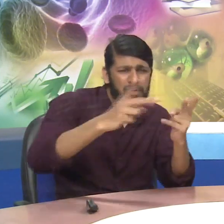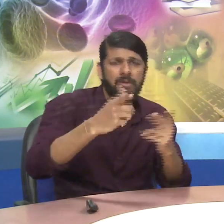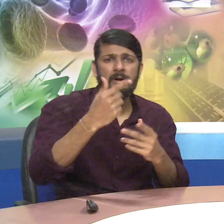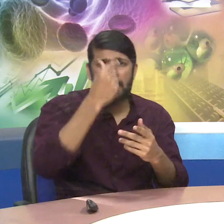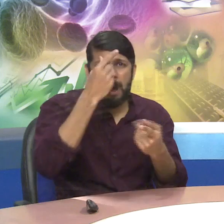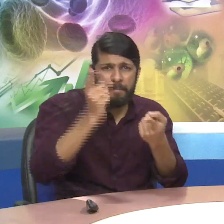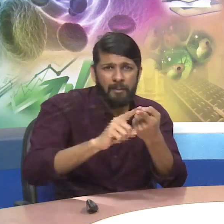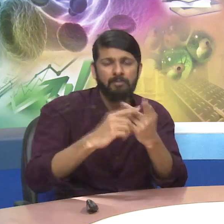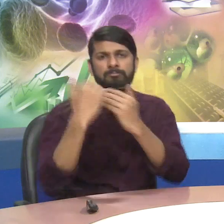to the people.